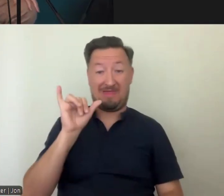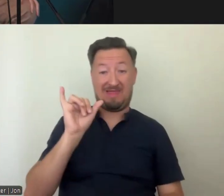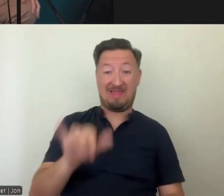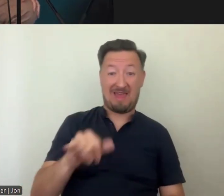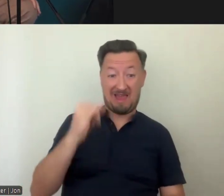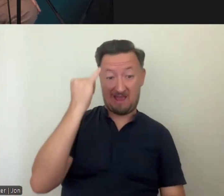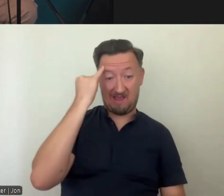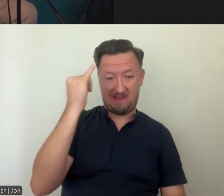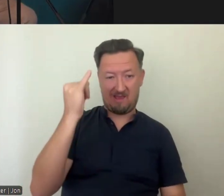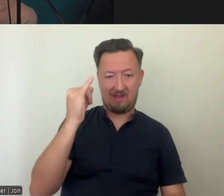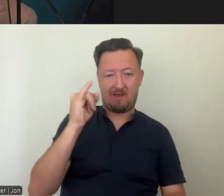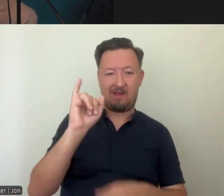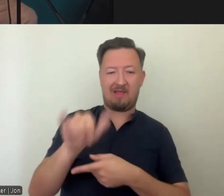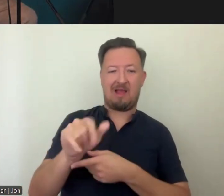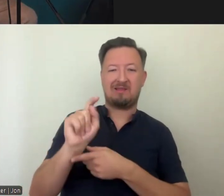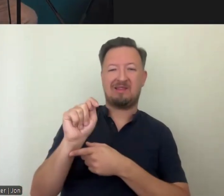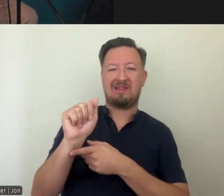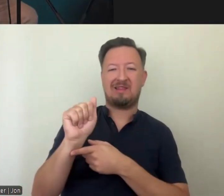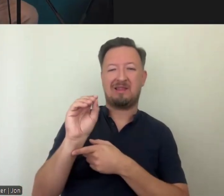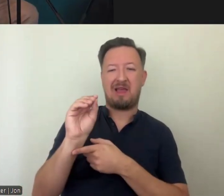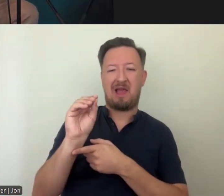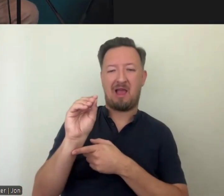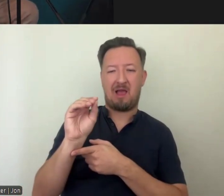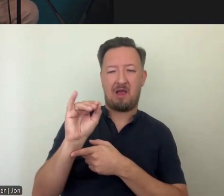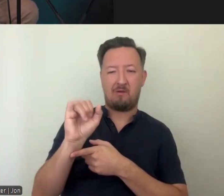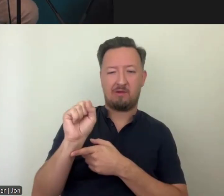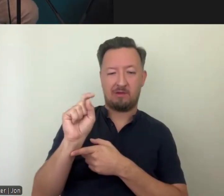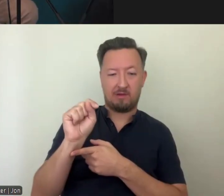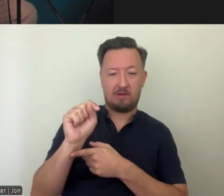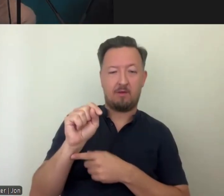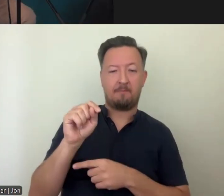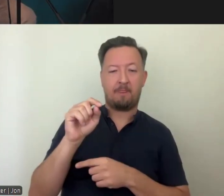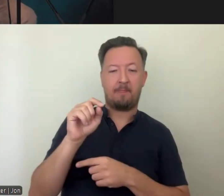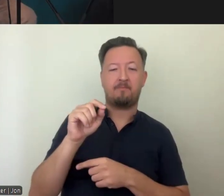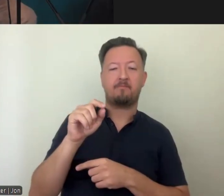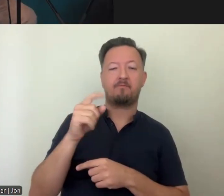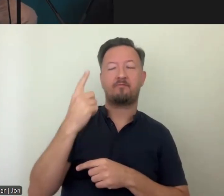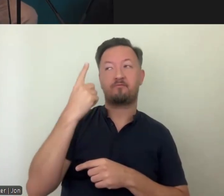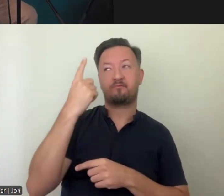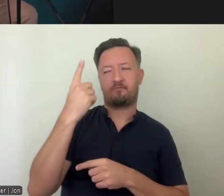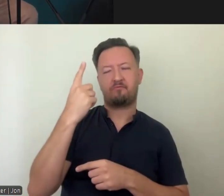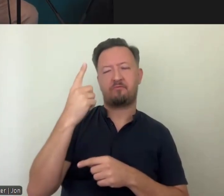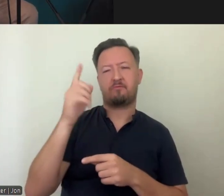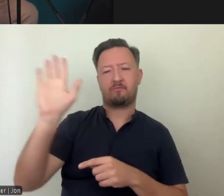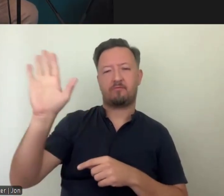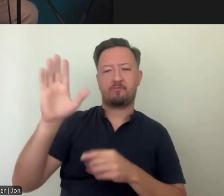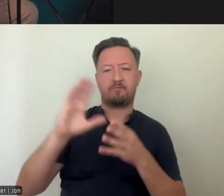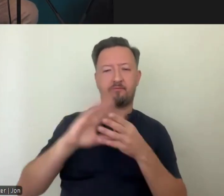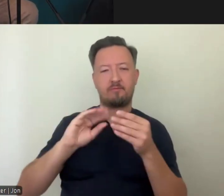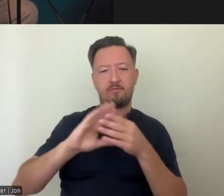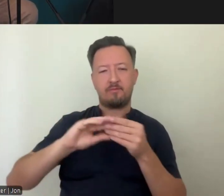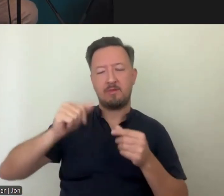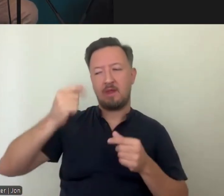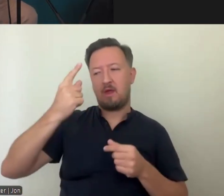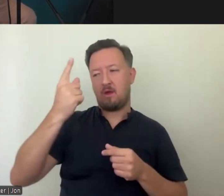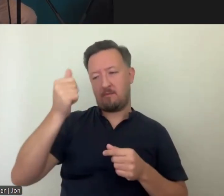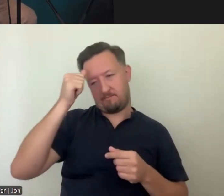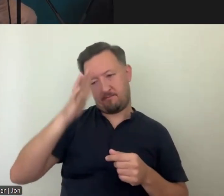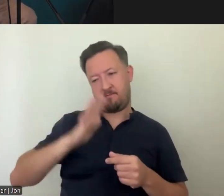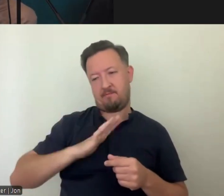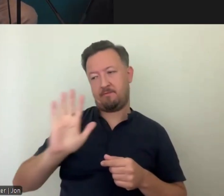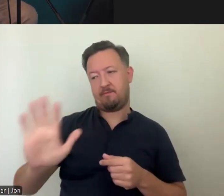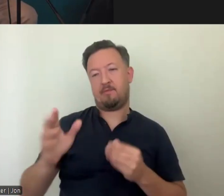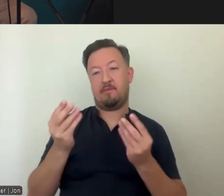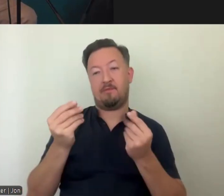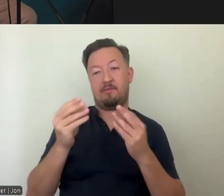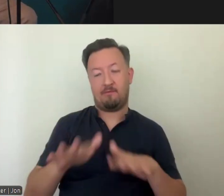concept. And one of the standard Taoist stories is of this guy whose land was faced with a